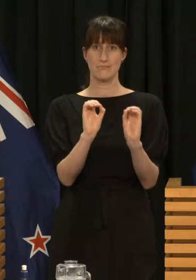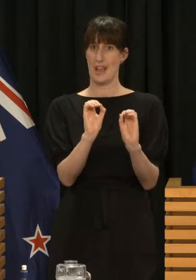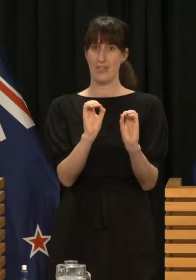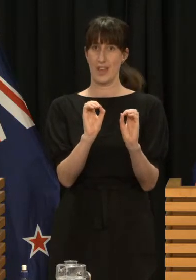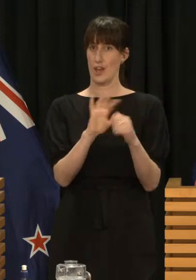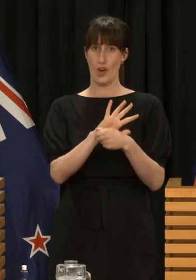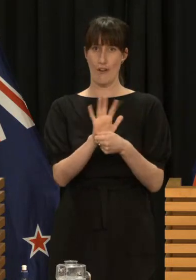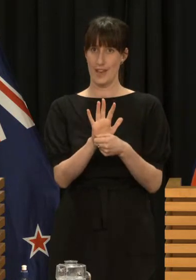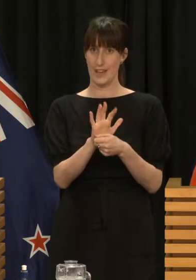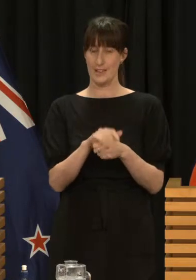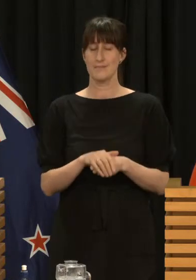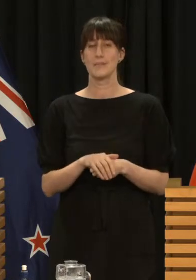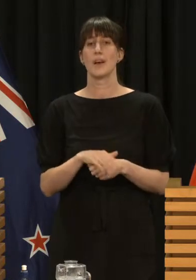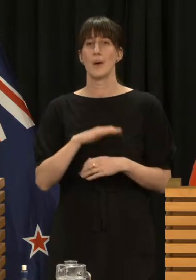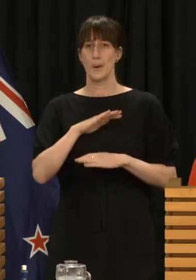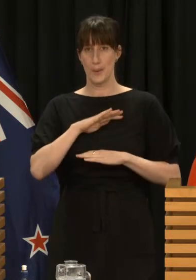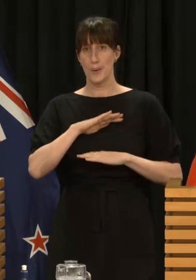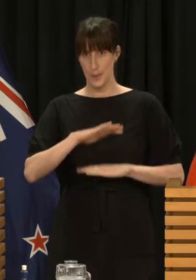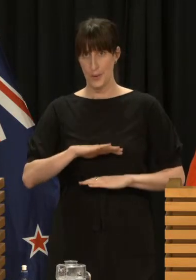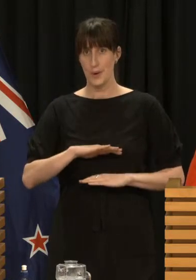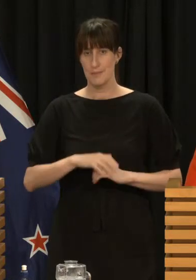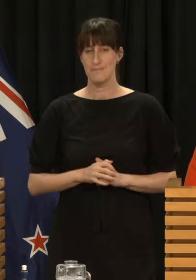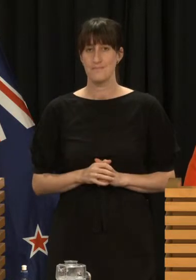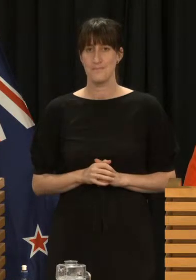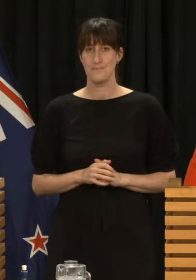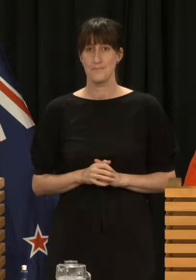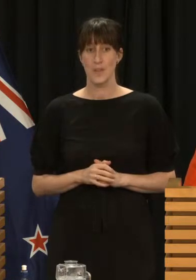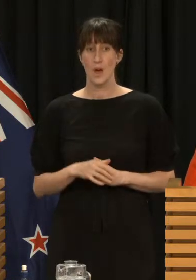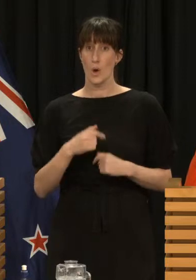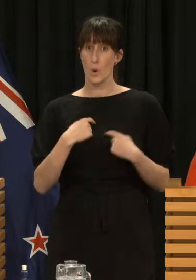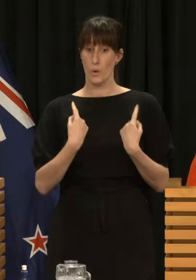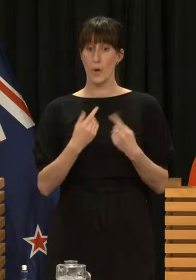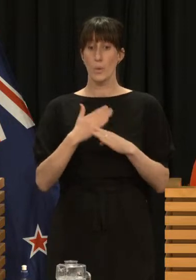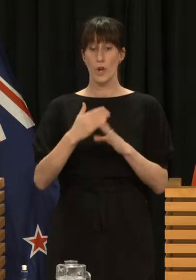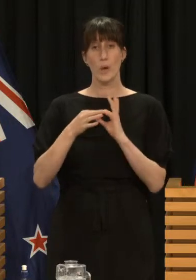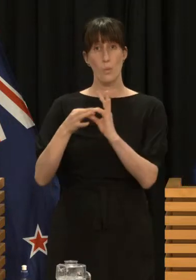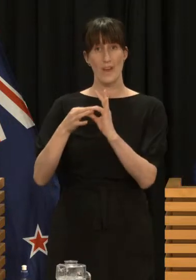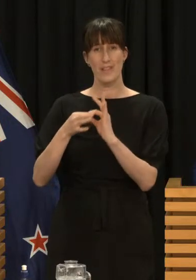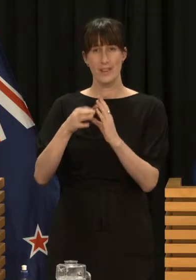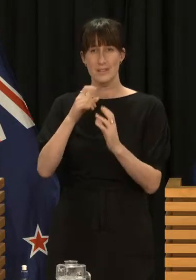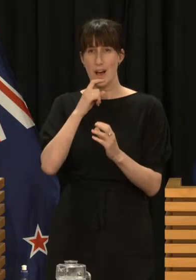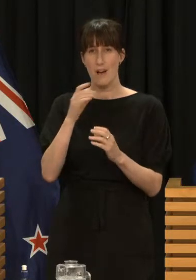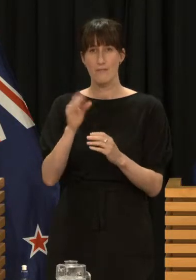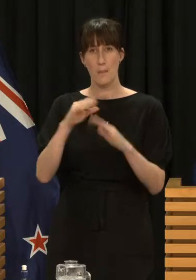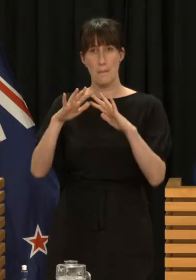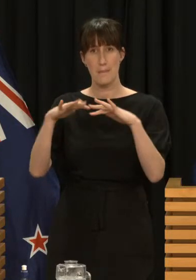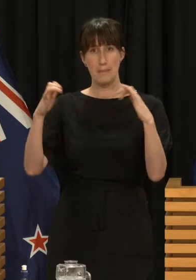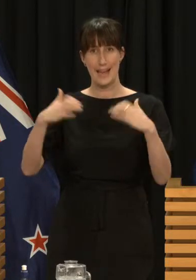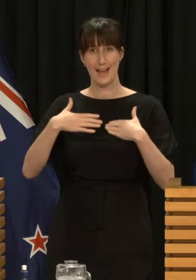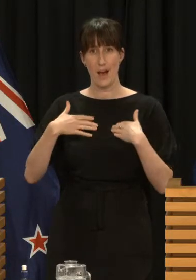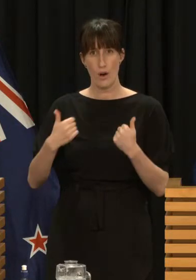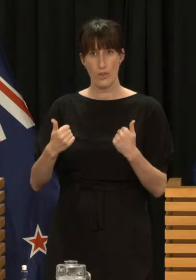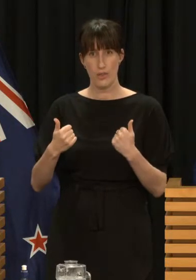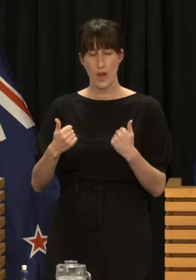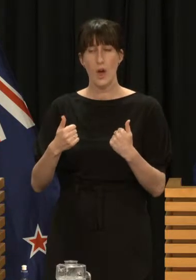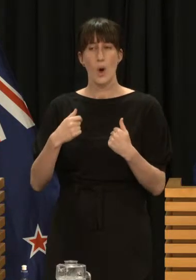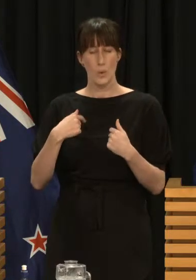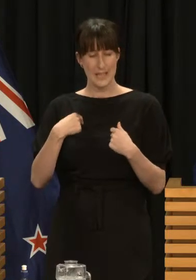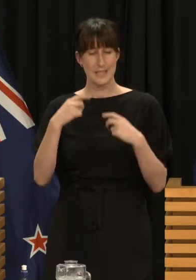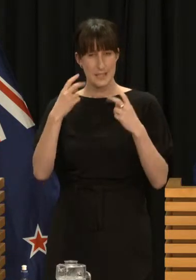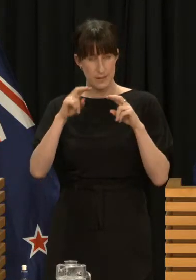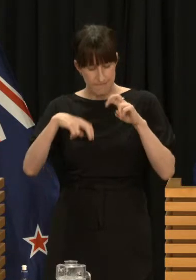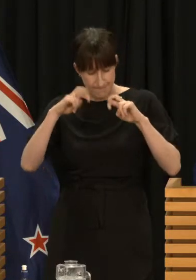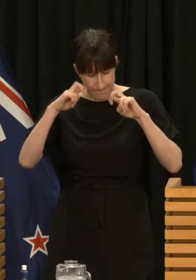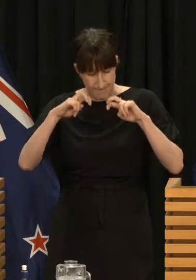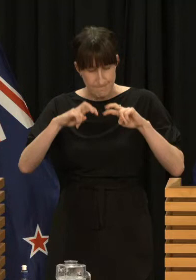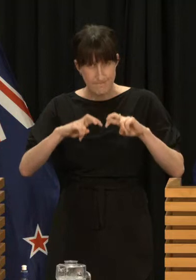this case. Working with our public health officials in Auckland, we are now investigating the source of any potential link